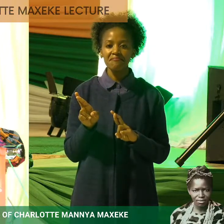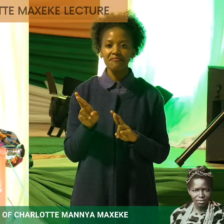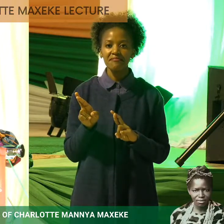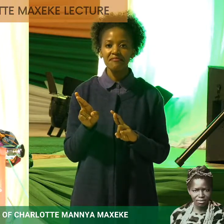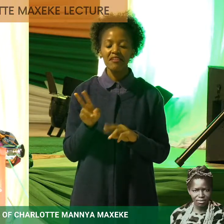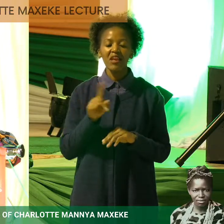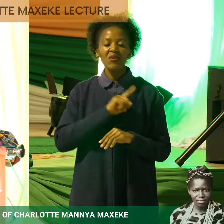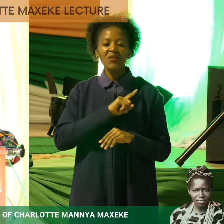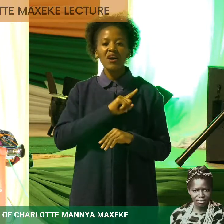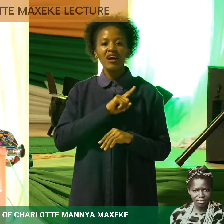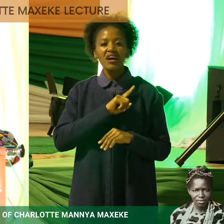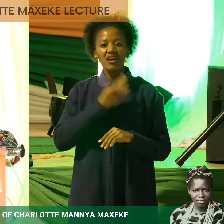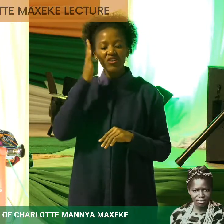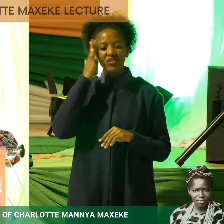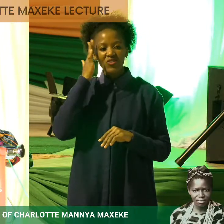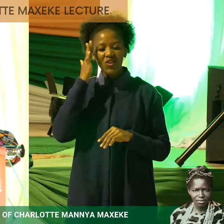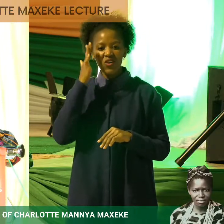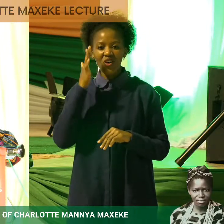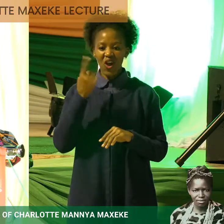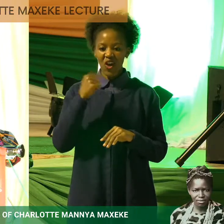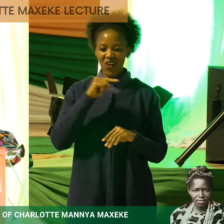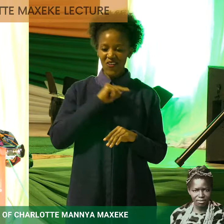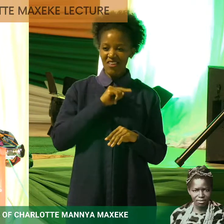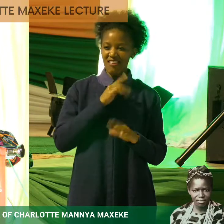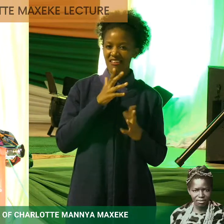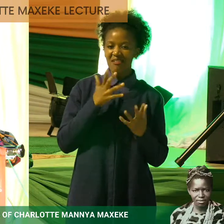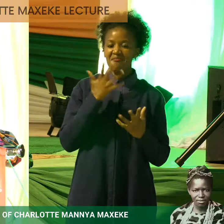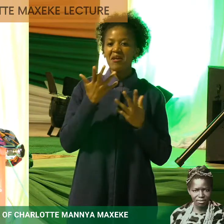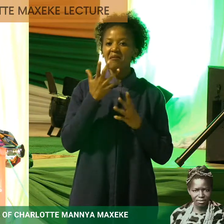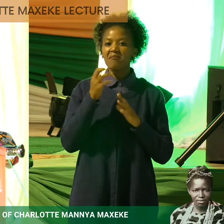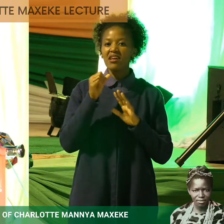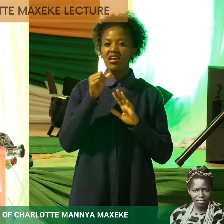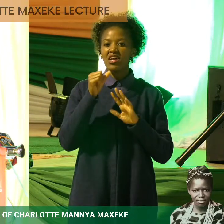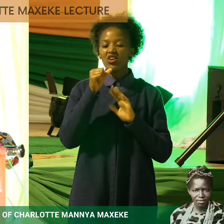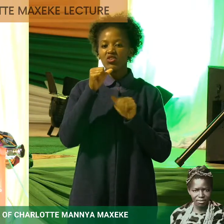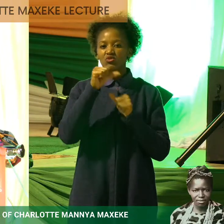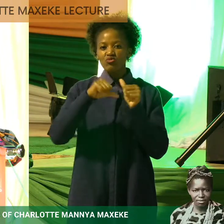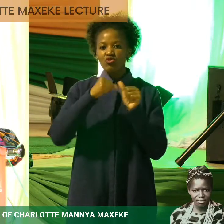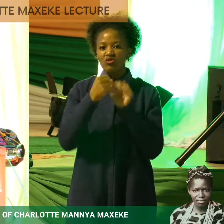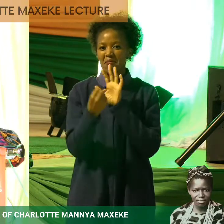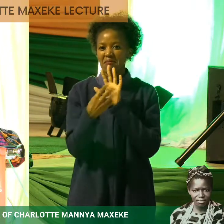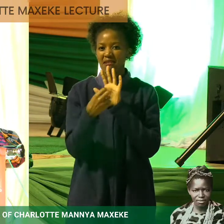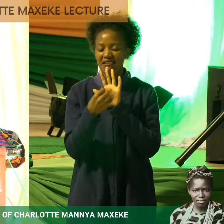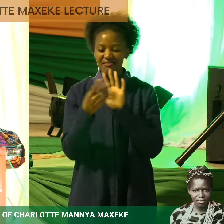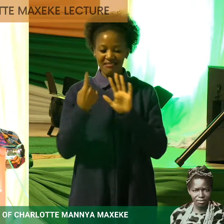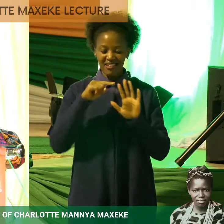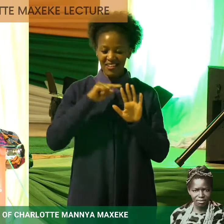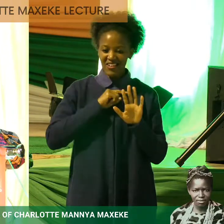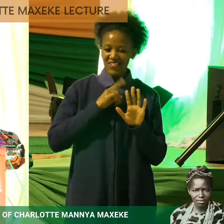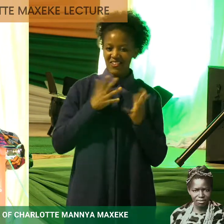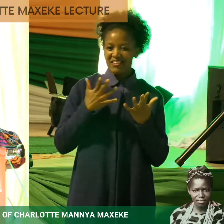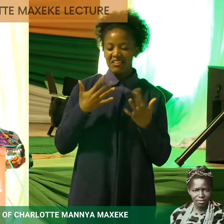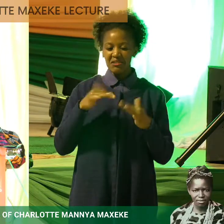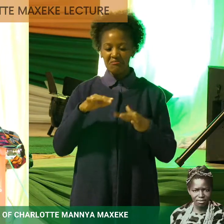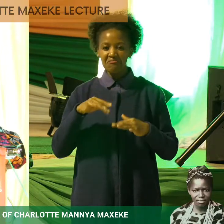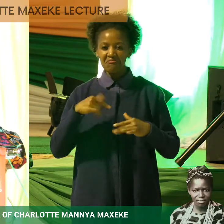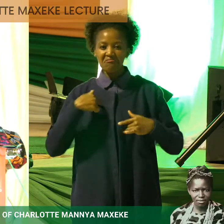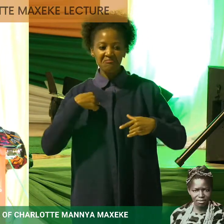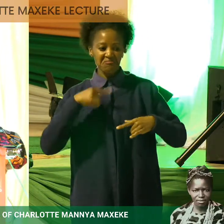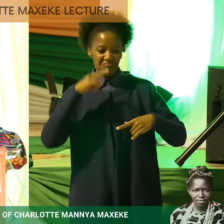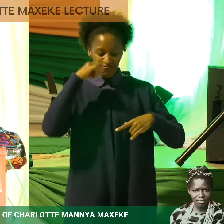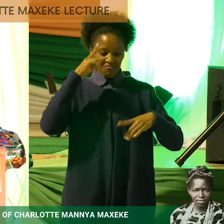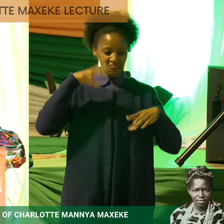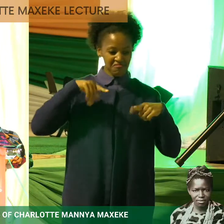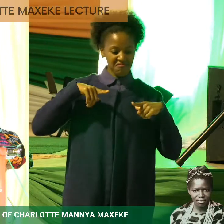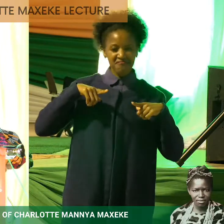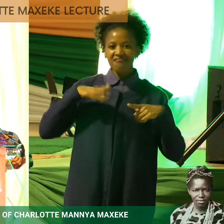Because, you know, we love to blow our own horn, especially there on social media. So going back to the point of social media, let us use it